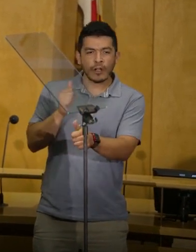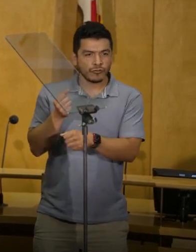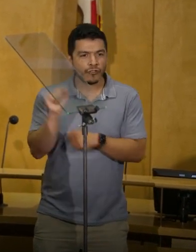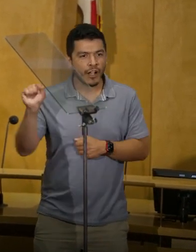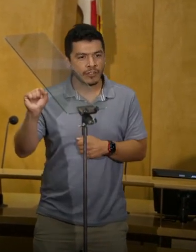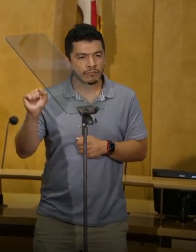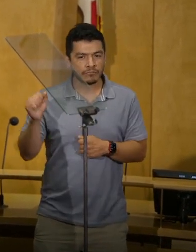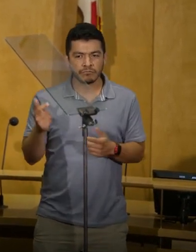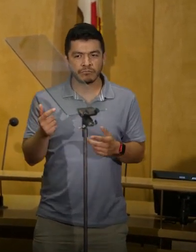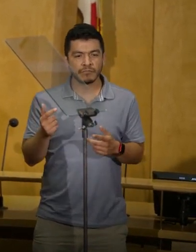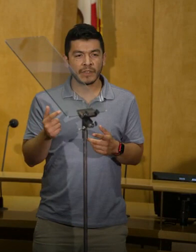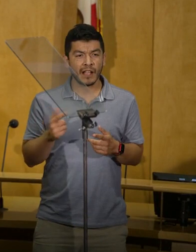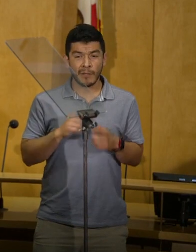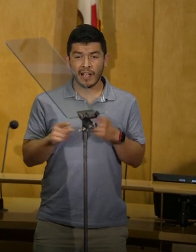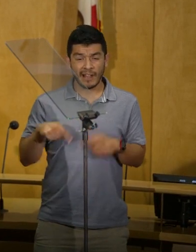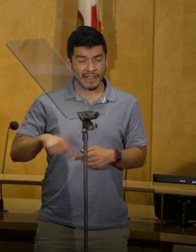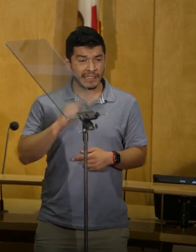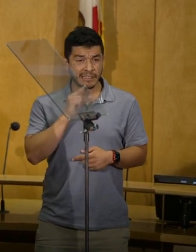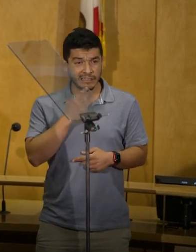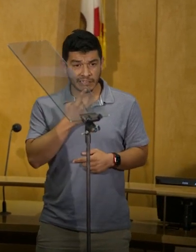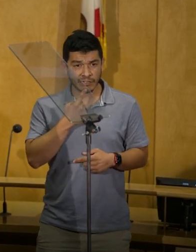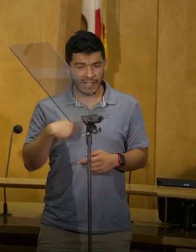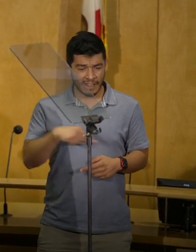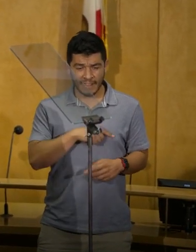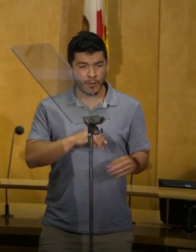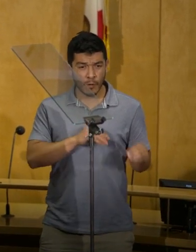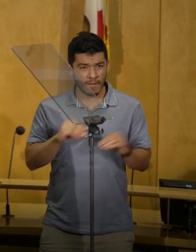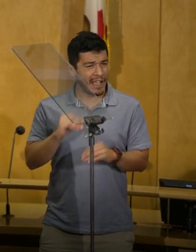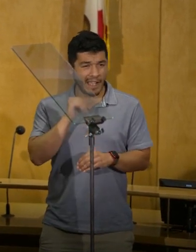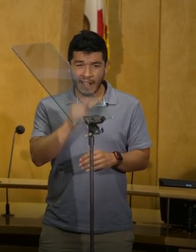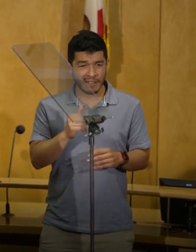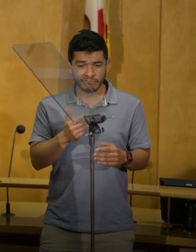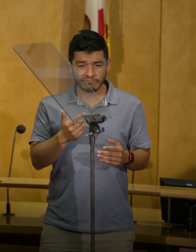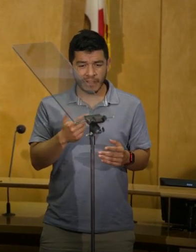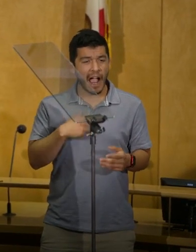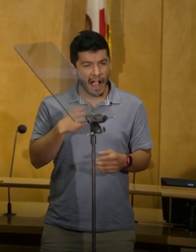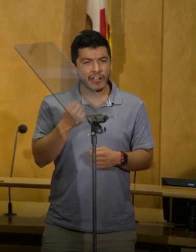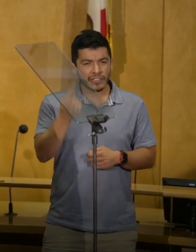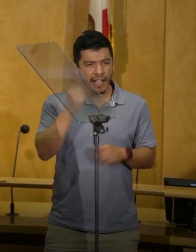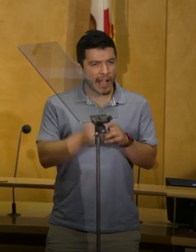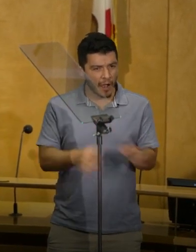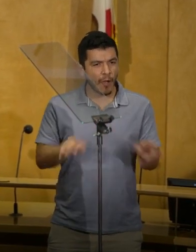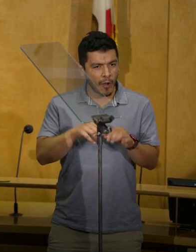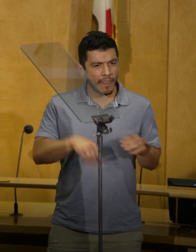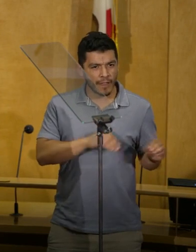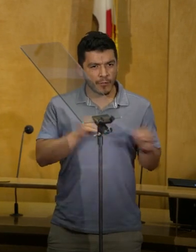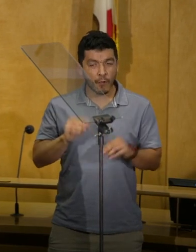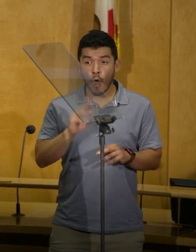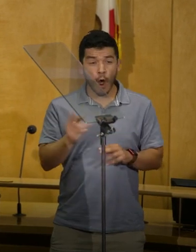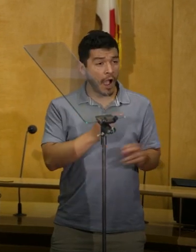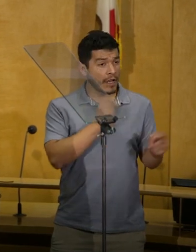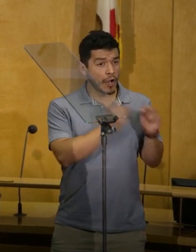strike. The gravity of this move is not lost on me or our negotiating committee